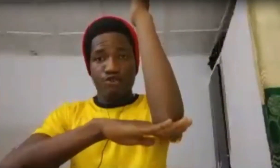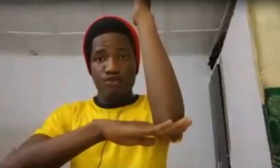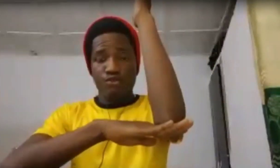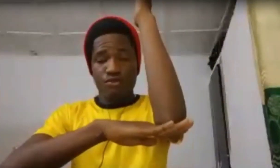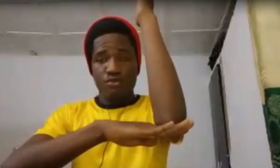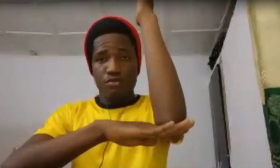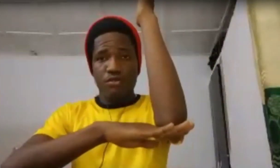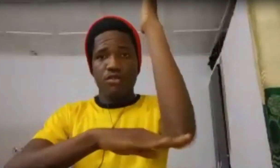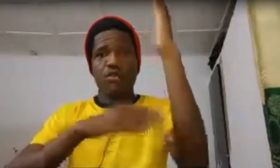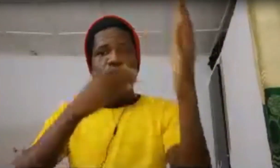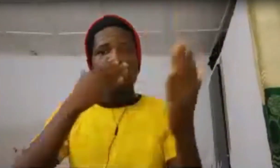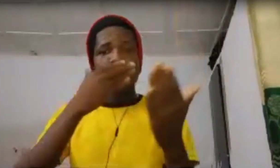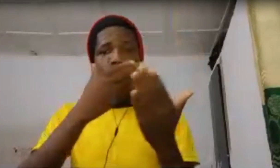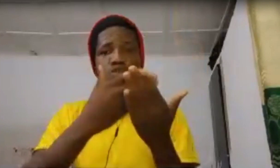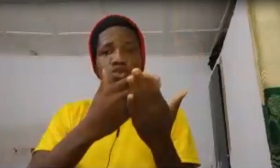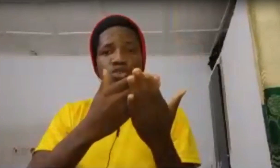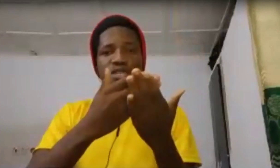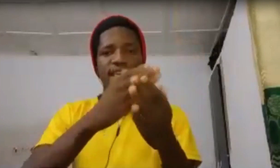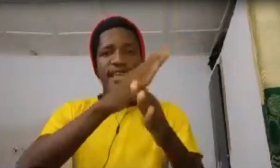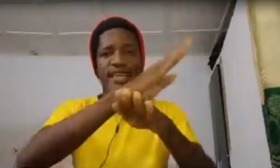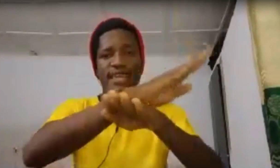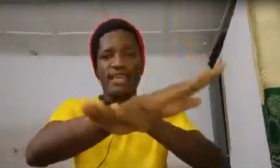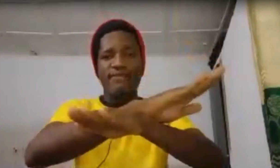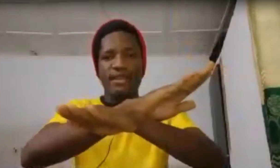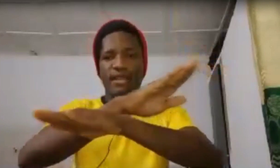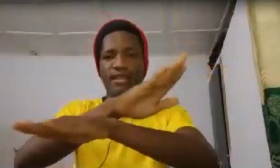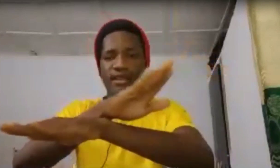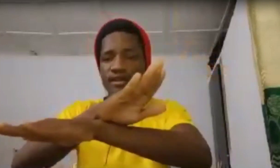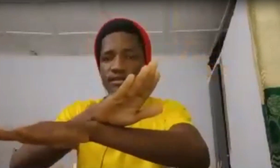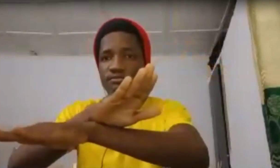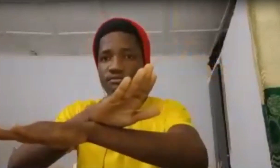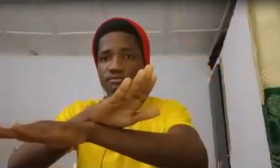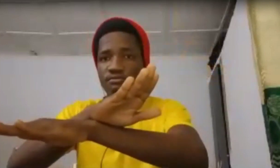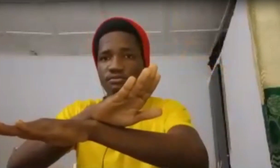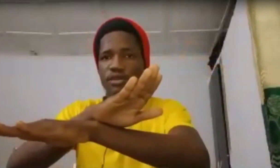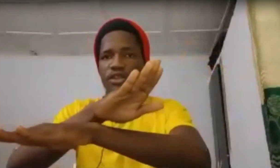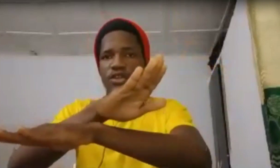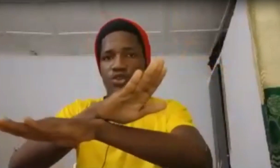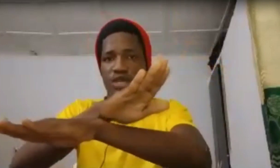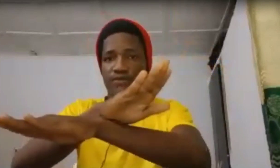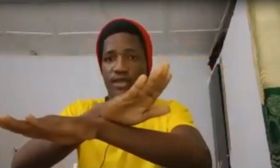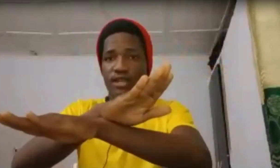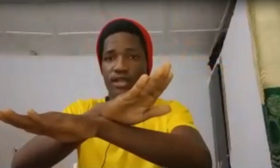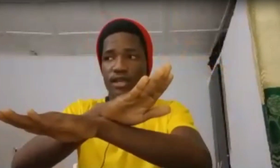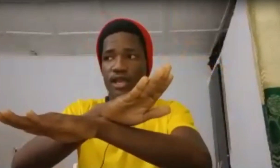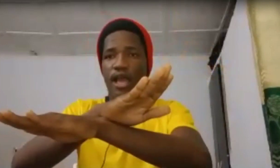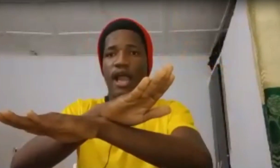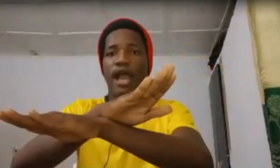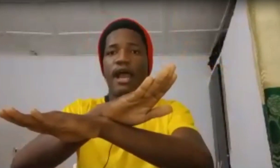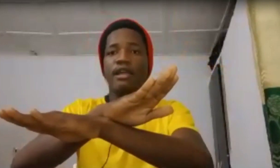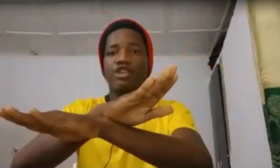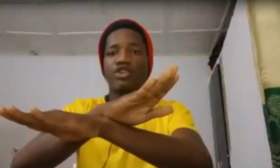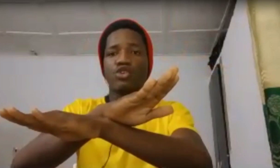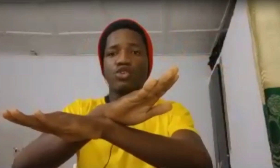Afternoon. Good evening. Good evening. And